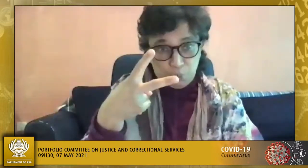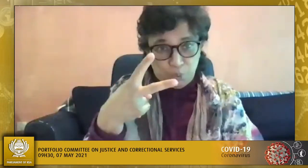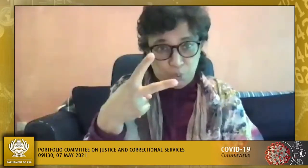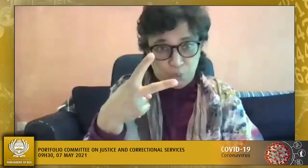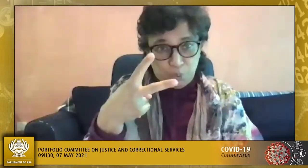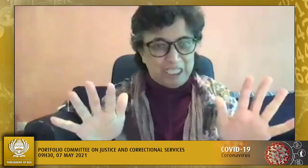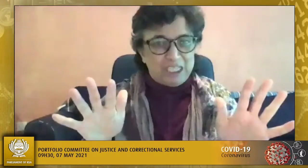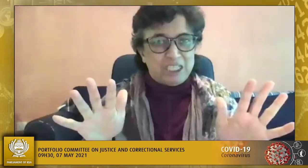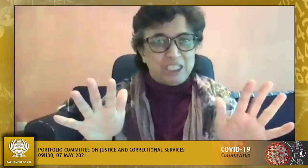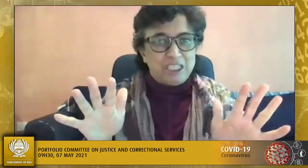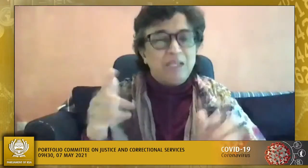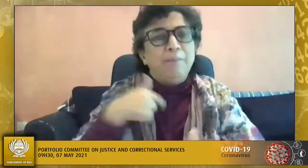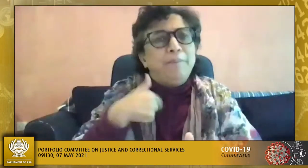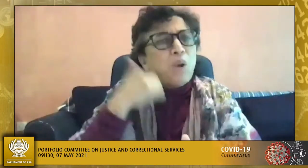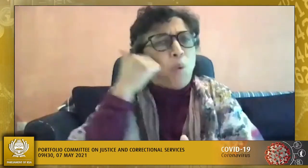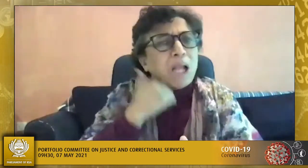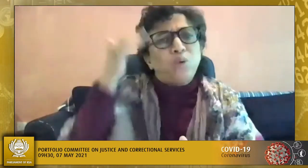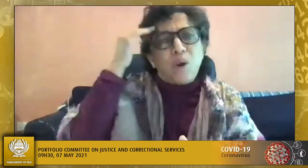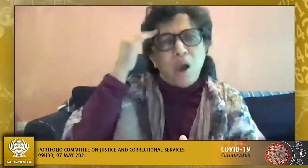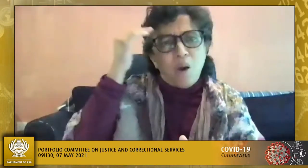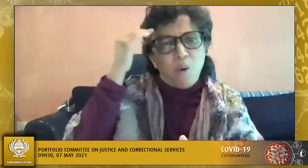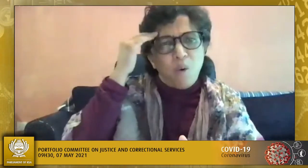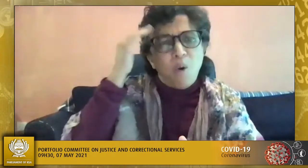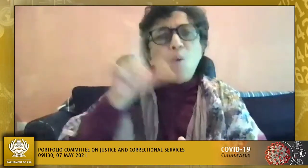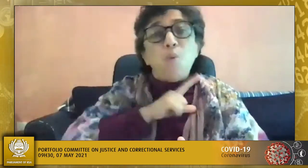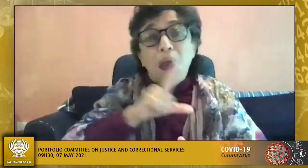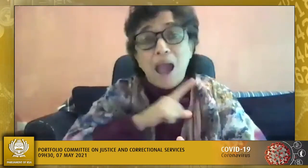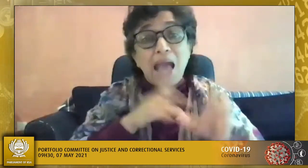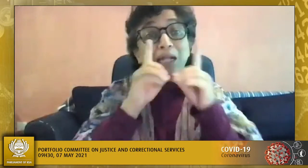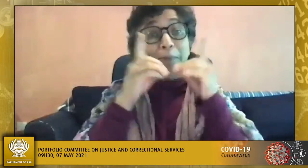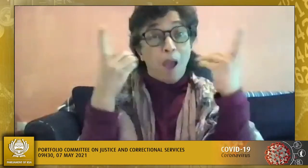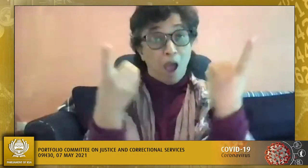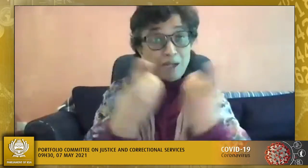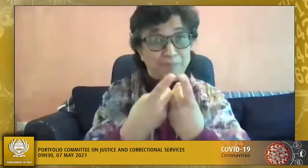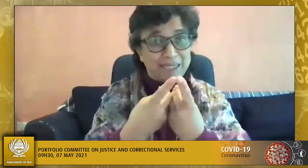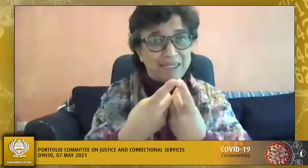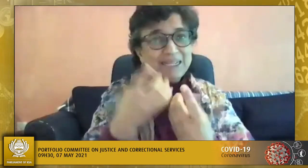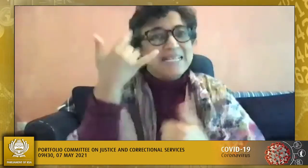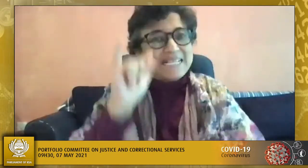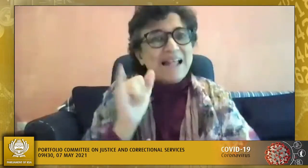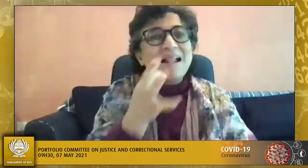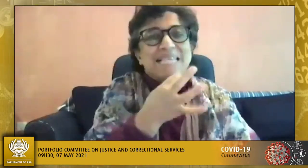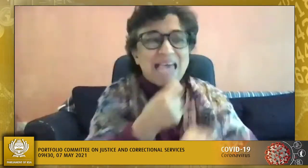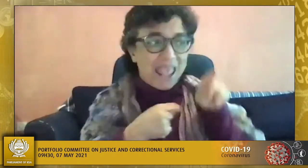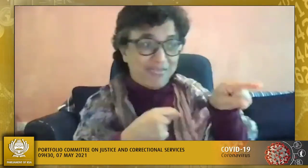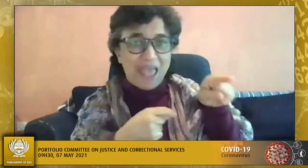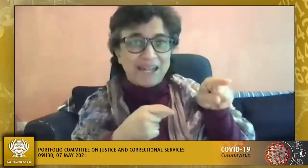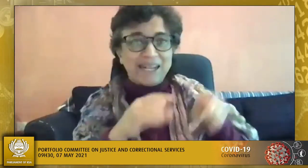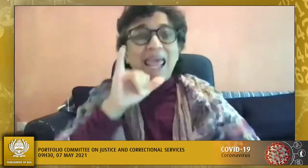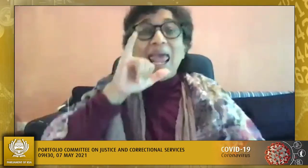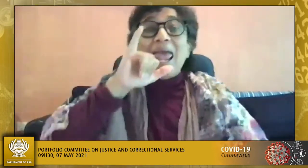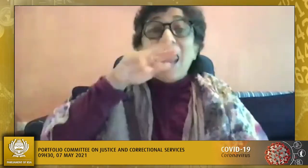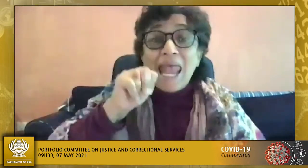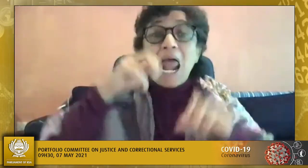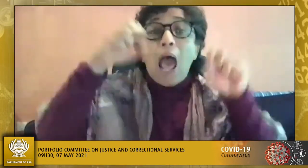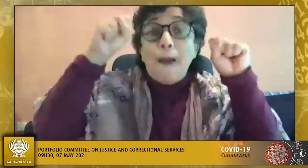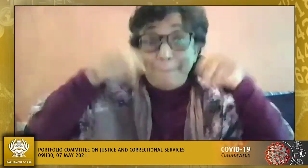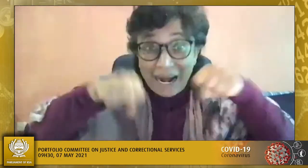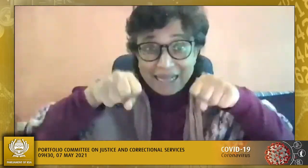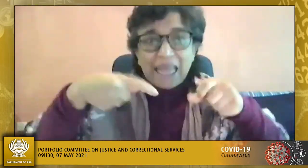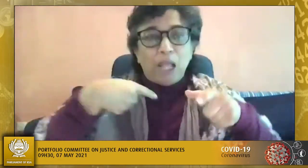means the first wave we went through it and we succeeded second wave we went through it and succeeded why is the department